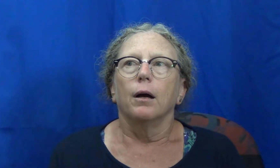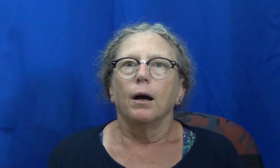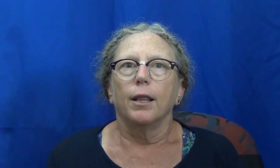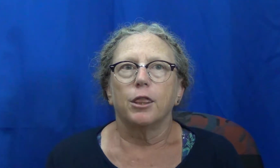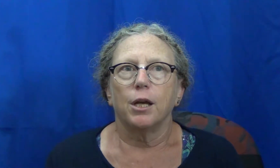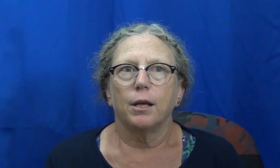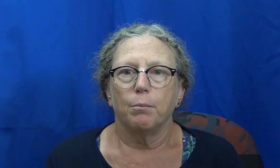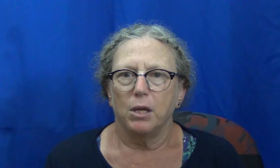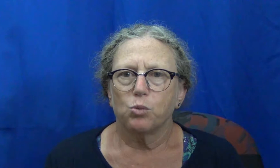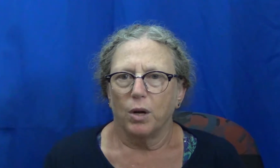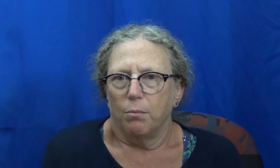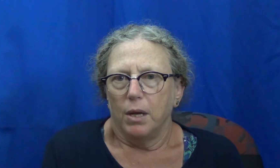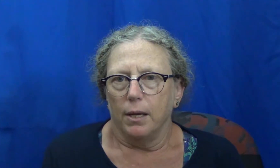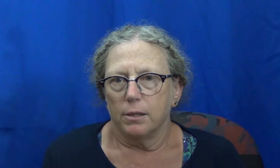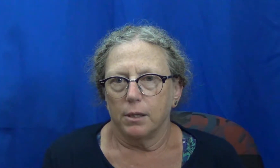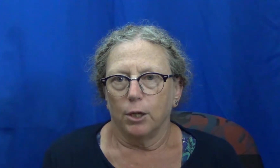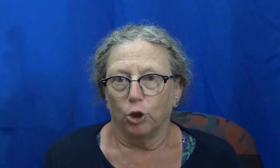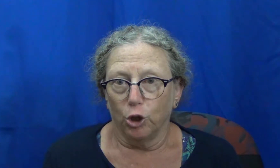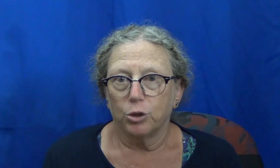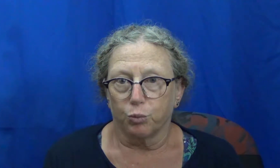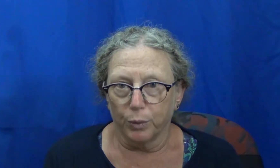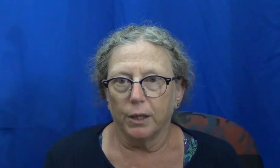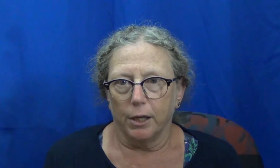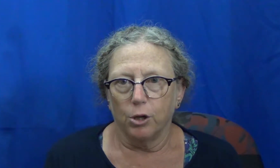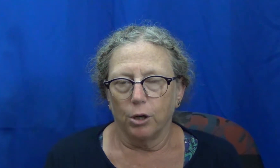I think it means what it means. It looks really good.